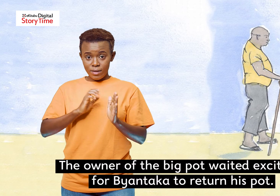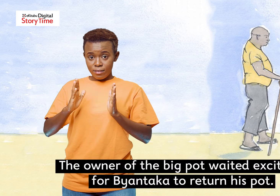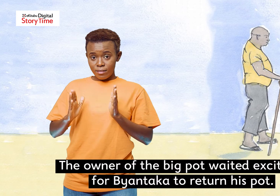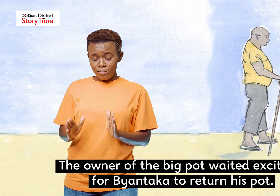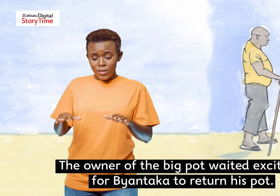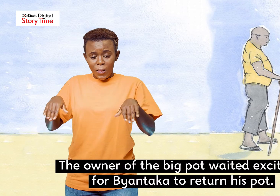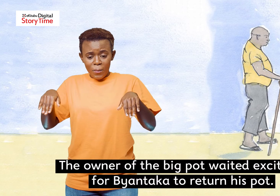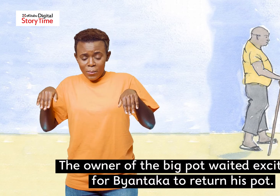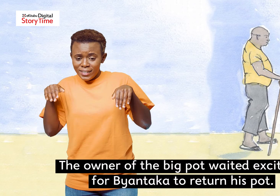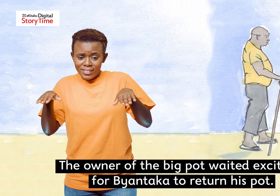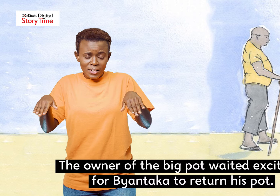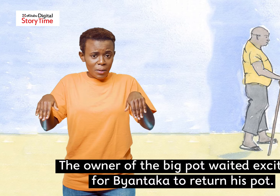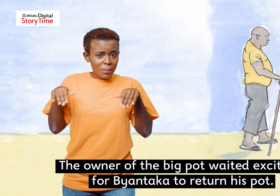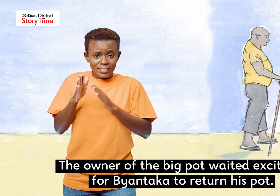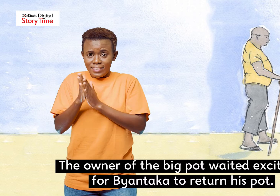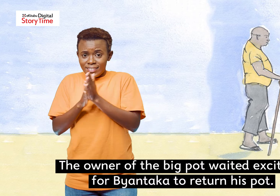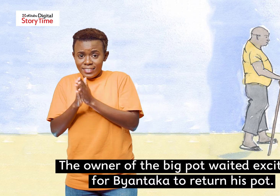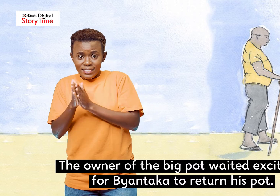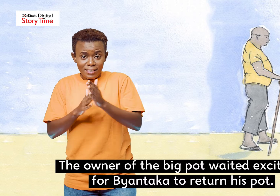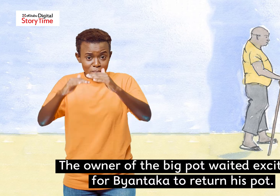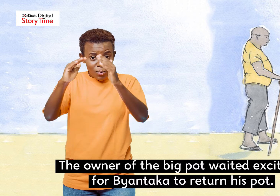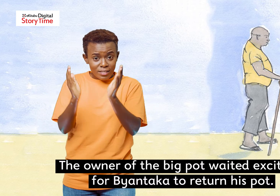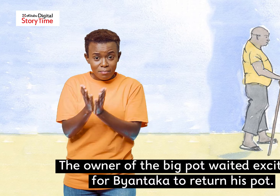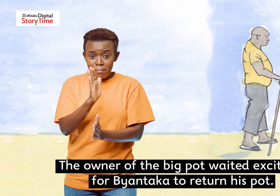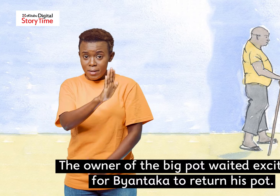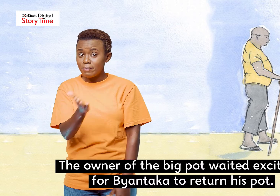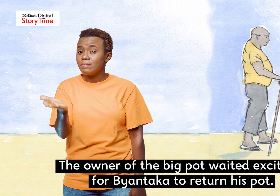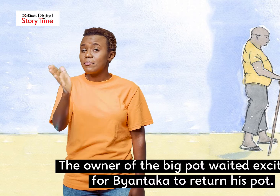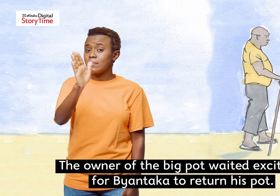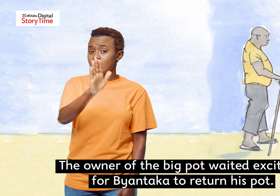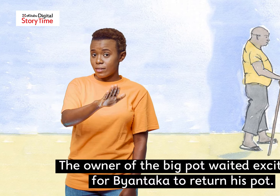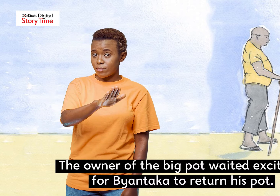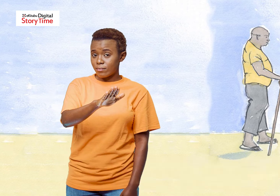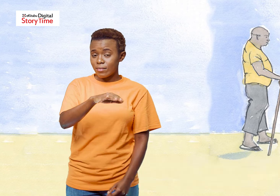The owner of the big pot waited excitedly for Biantaka to return his pot.